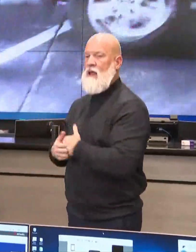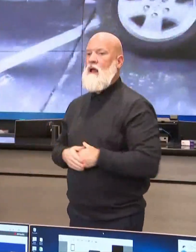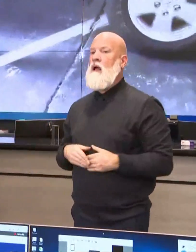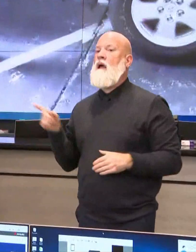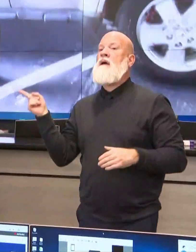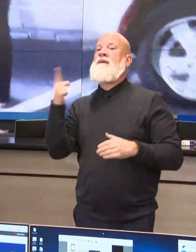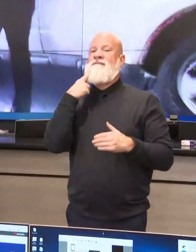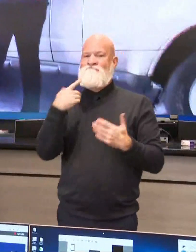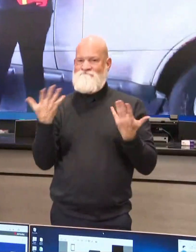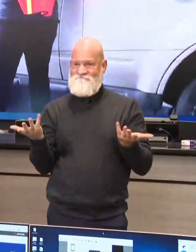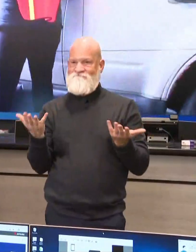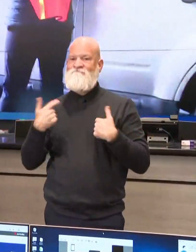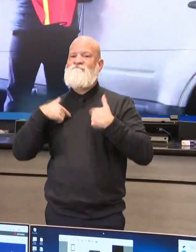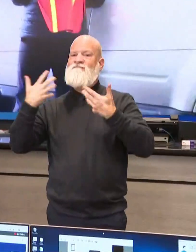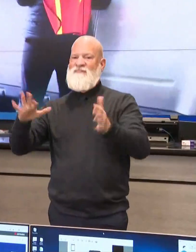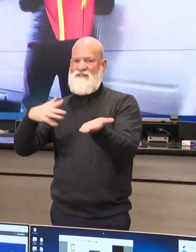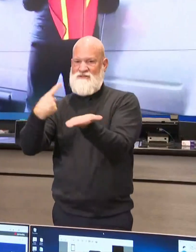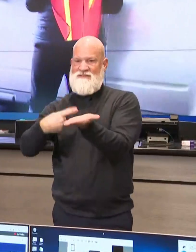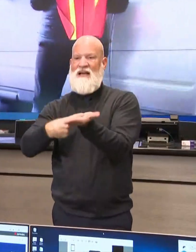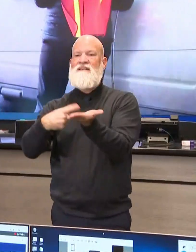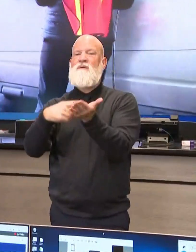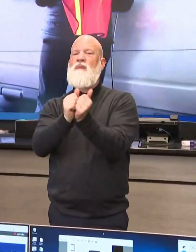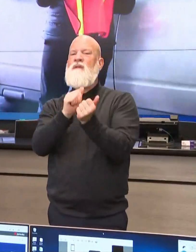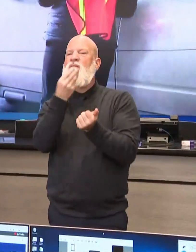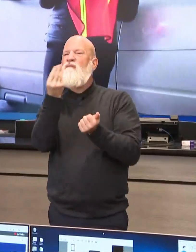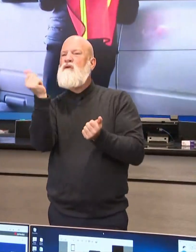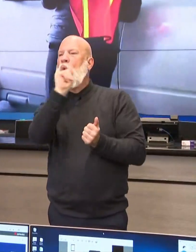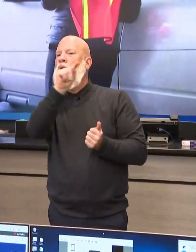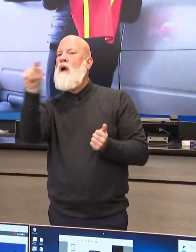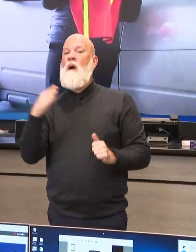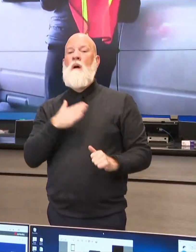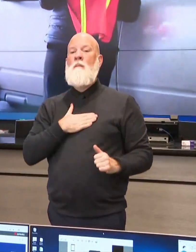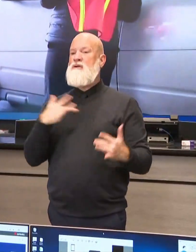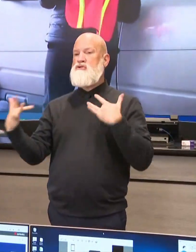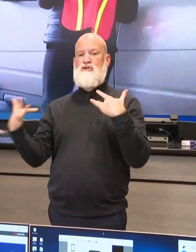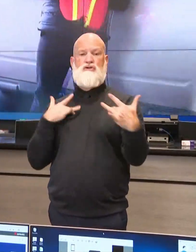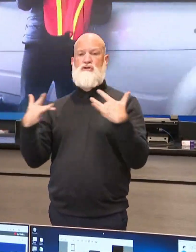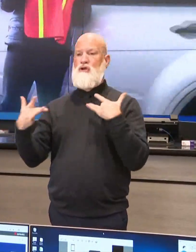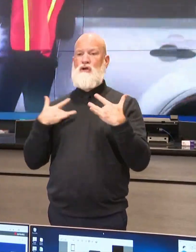legislators about that. I have some serious concerns about that. I think,